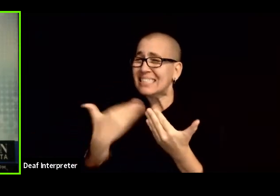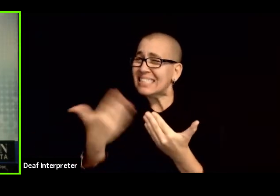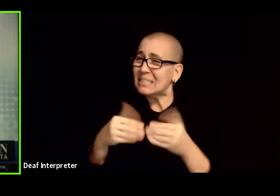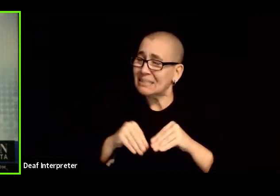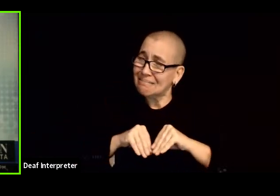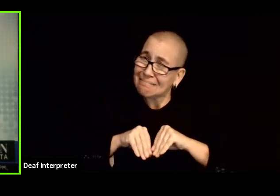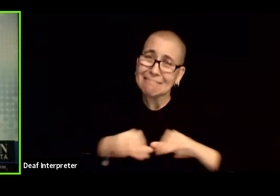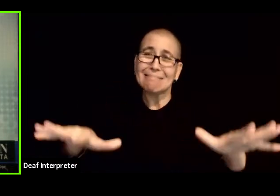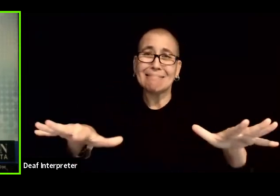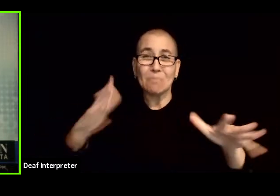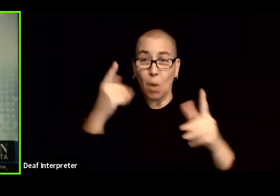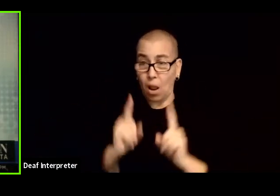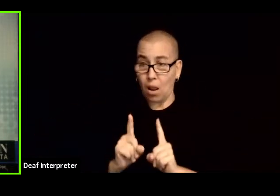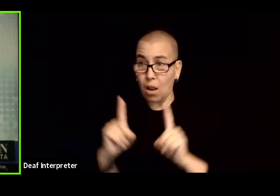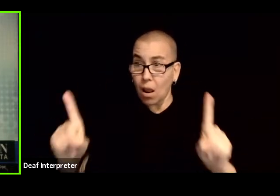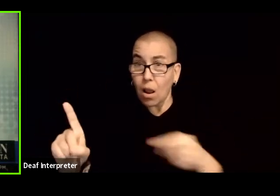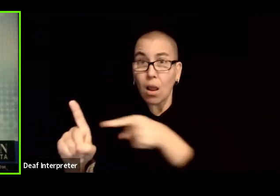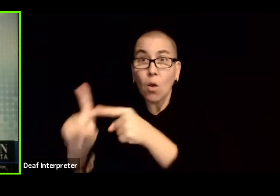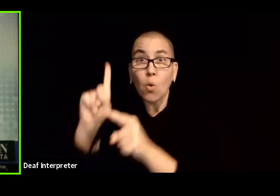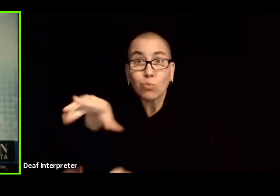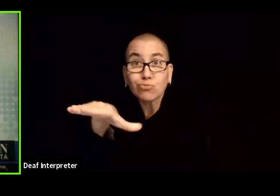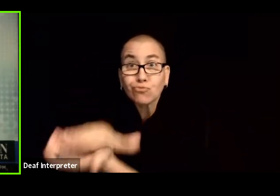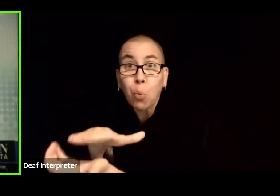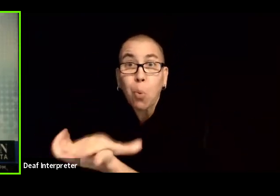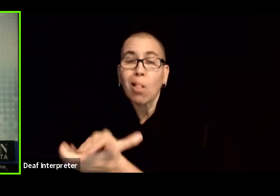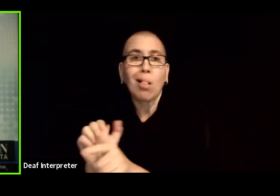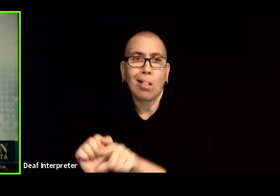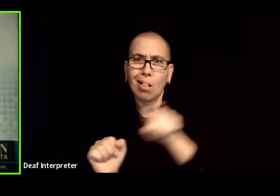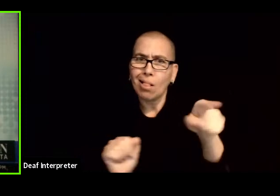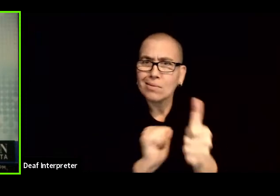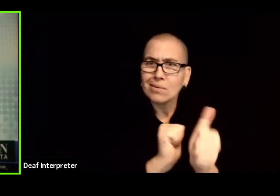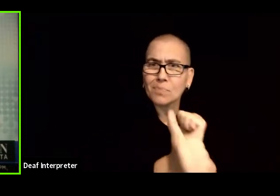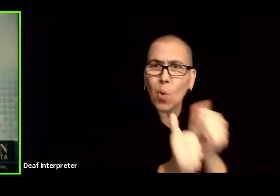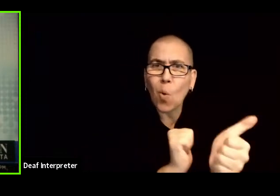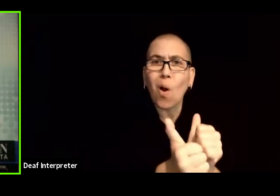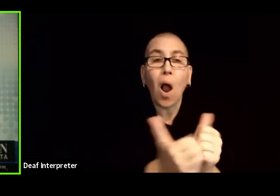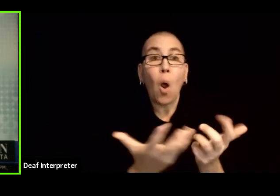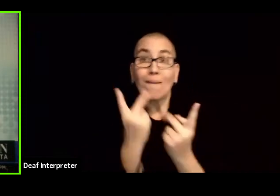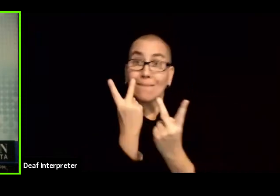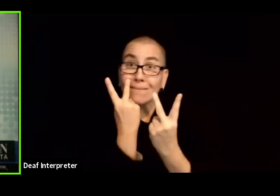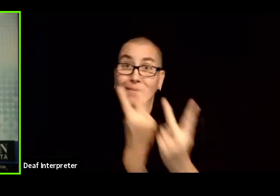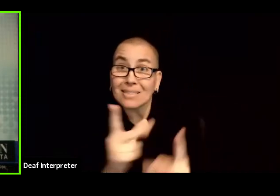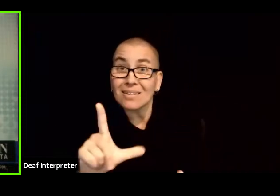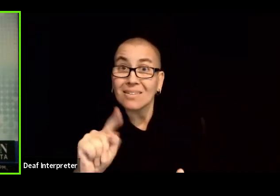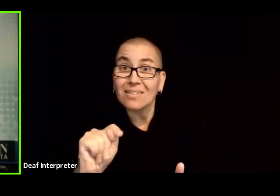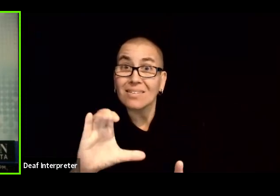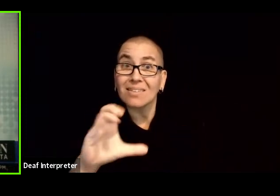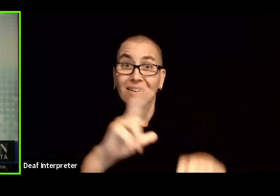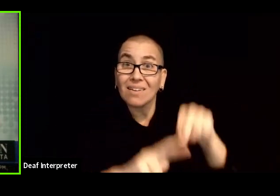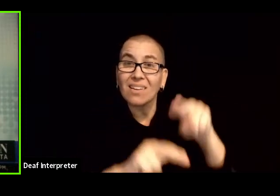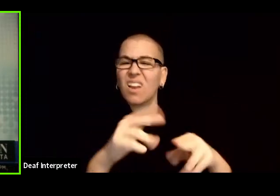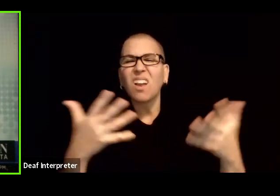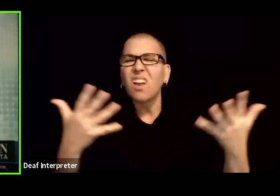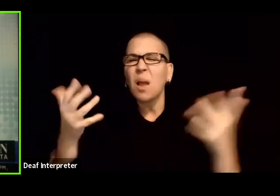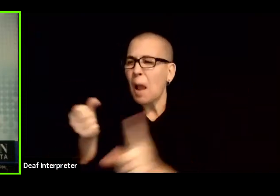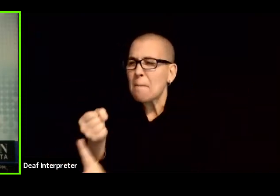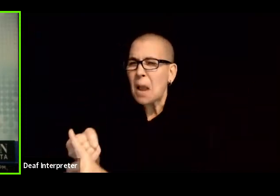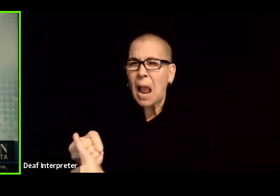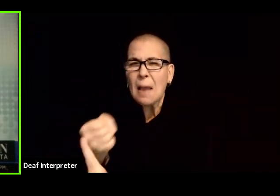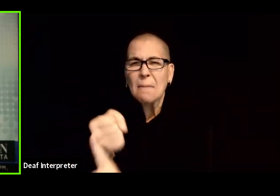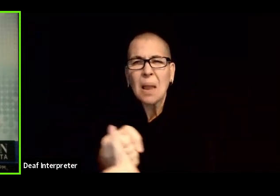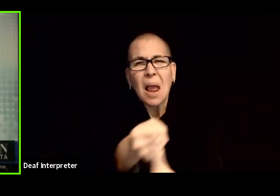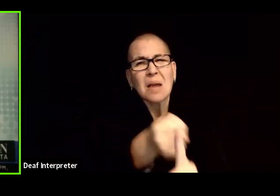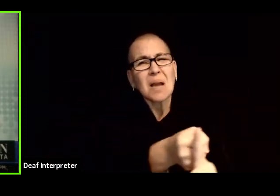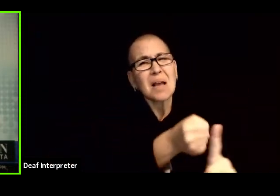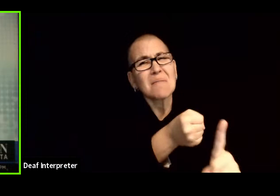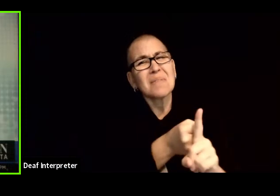school sports, businesses, and more. I know so many Minnesotans are trying to find the right balance between the